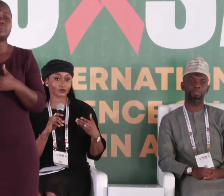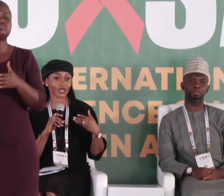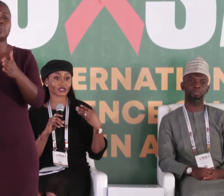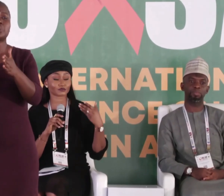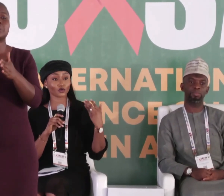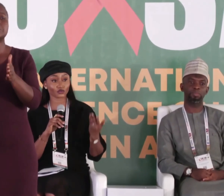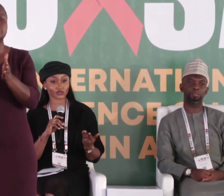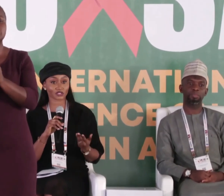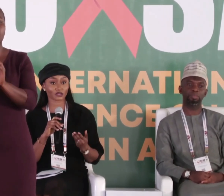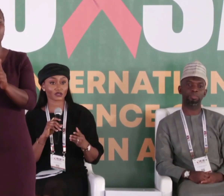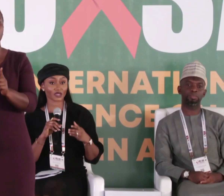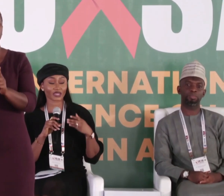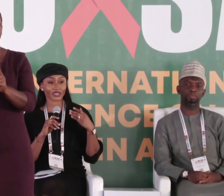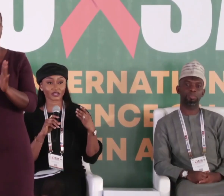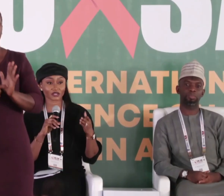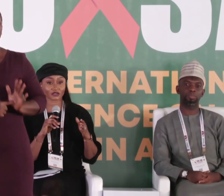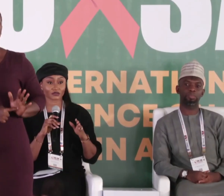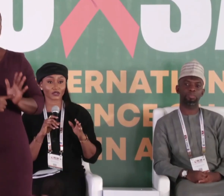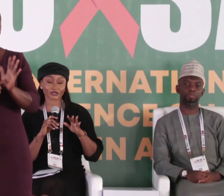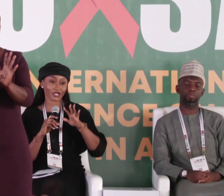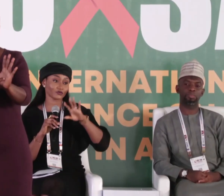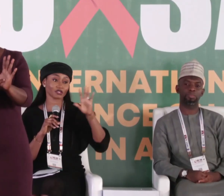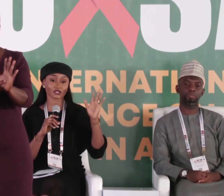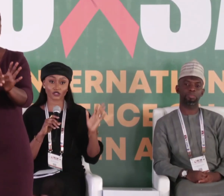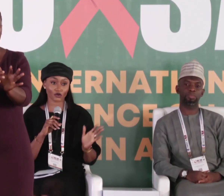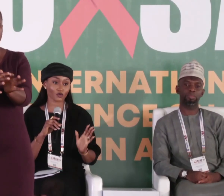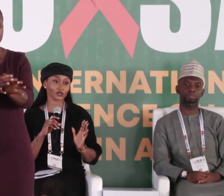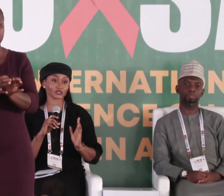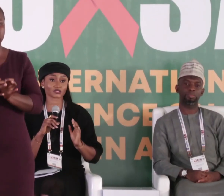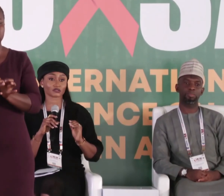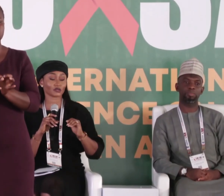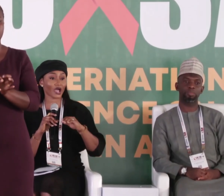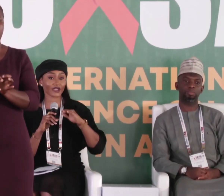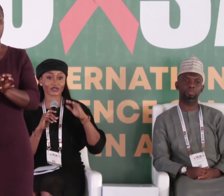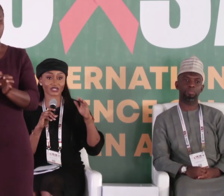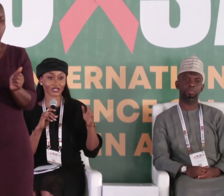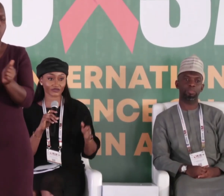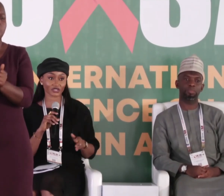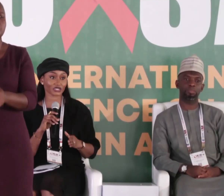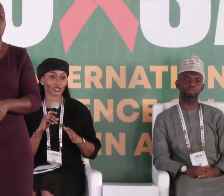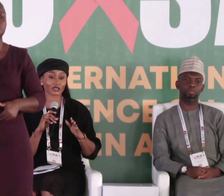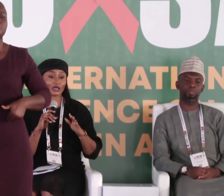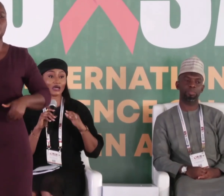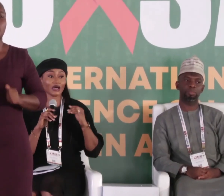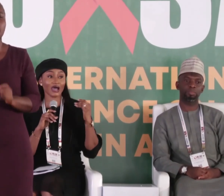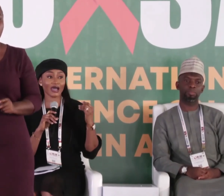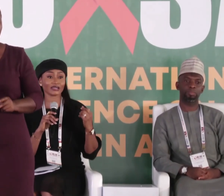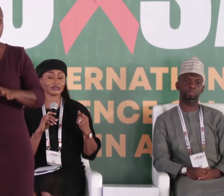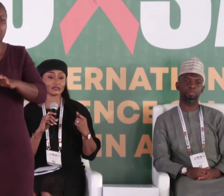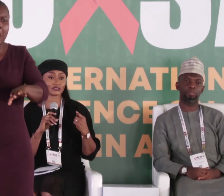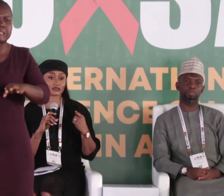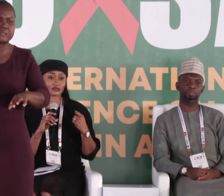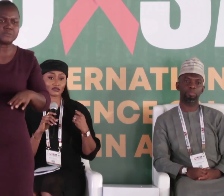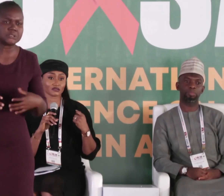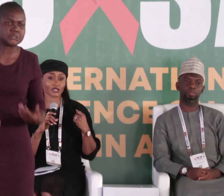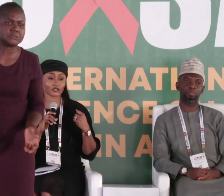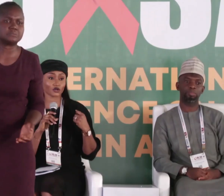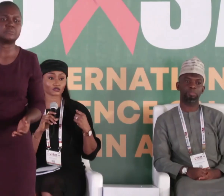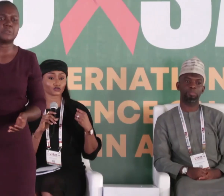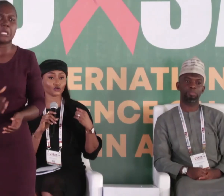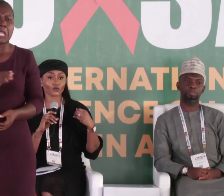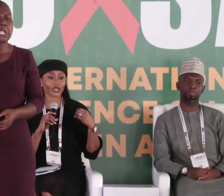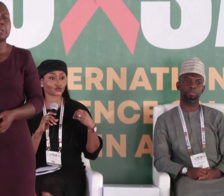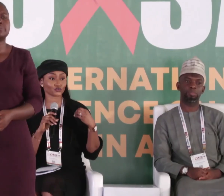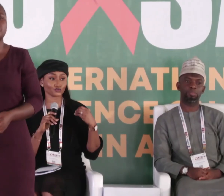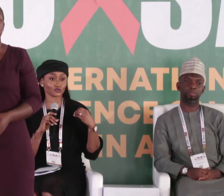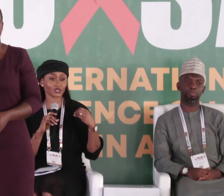be exposed, engage in, especially within the young ones, high-risk activity, and they don't